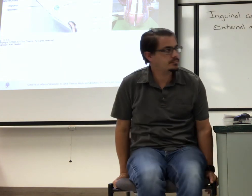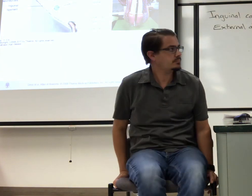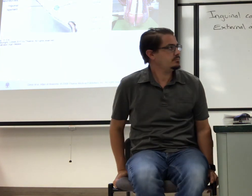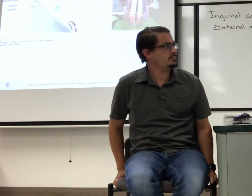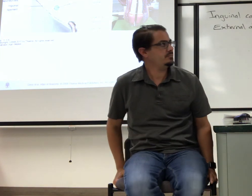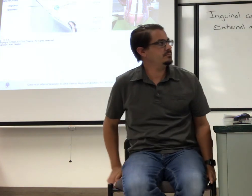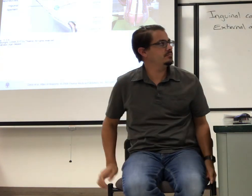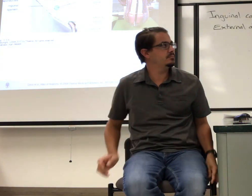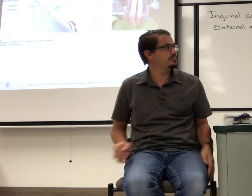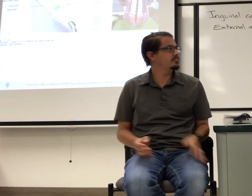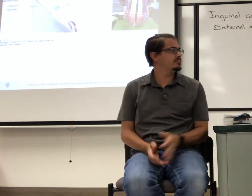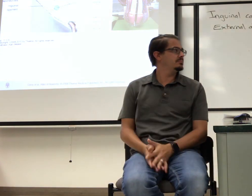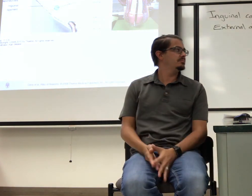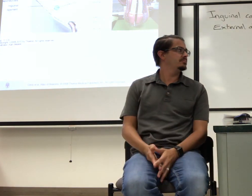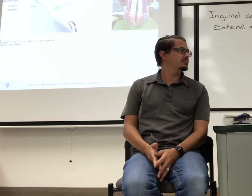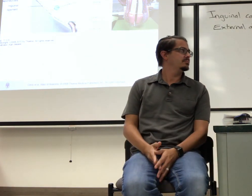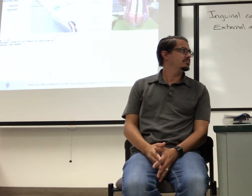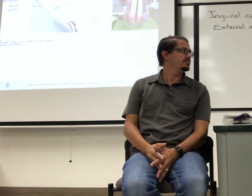superficial